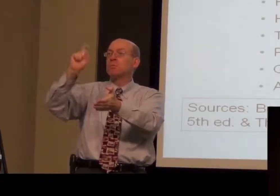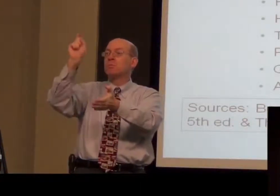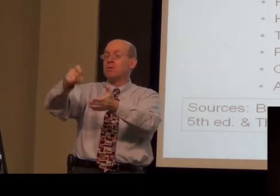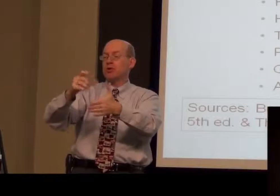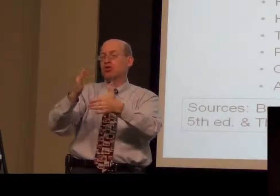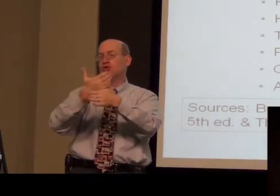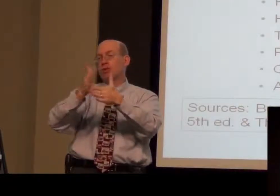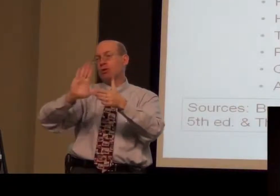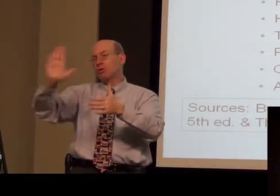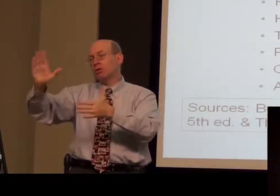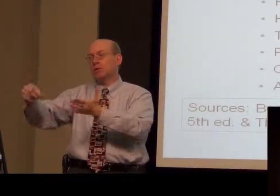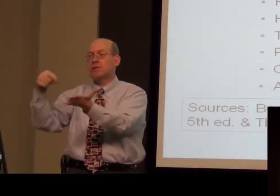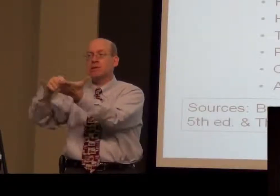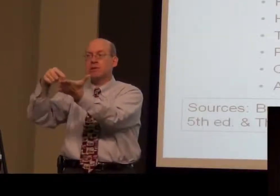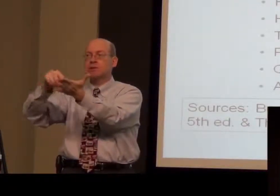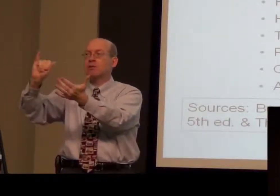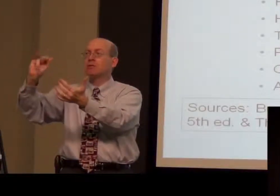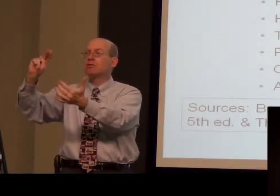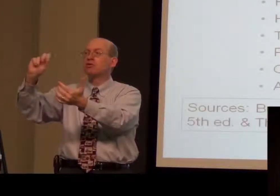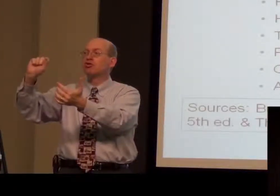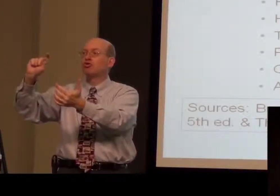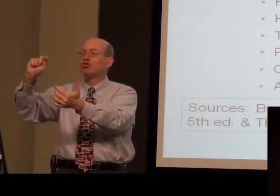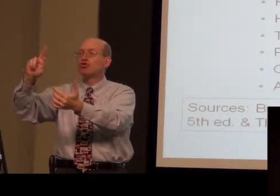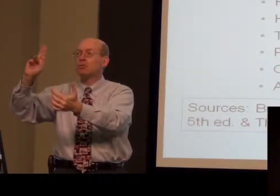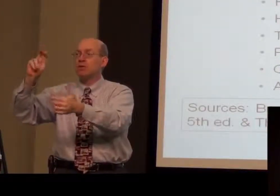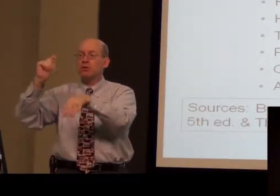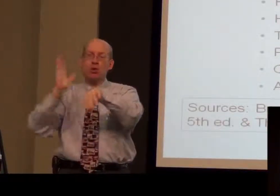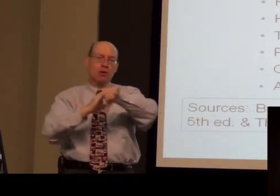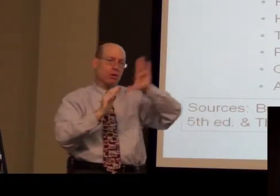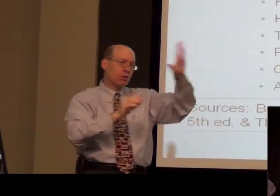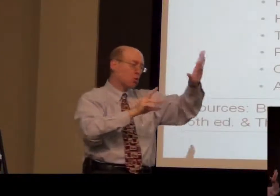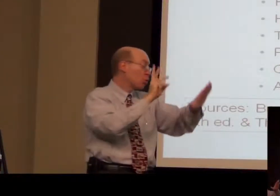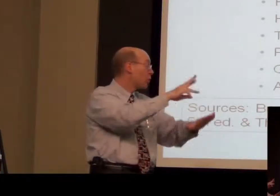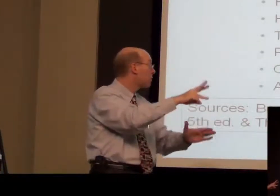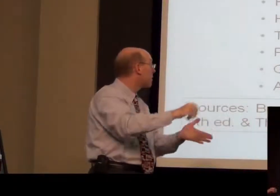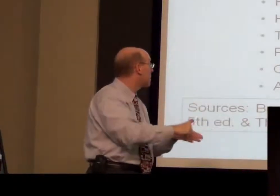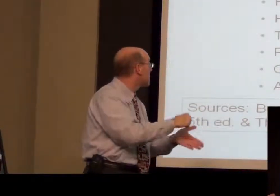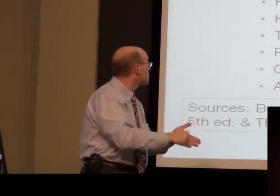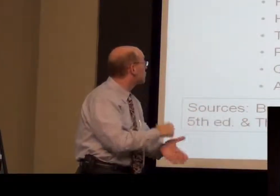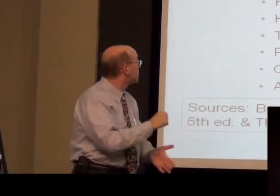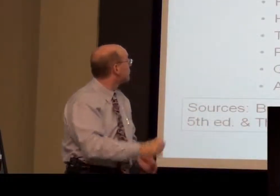tax-exempt bonds must share their instructions on the website.